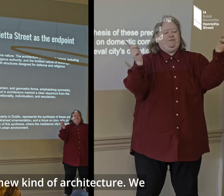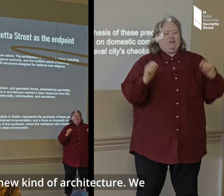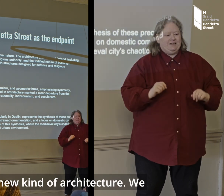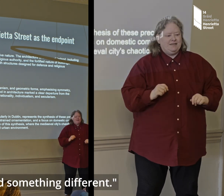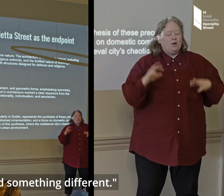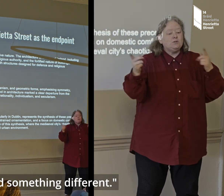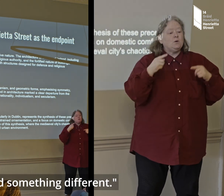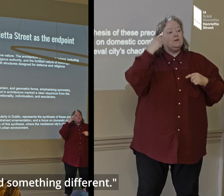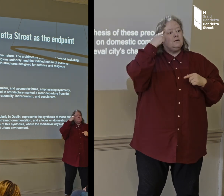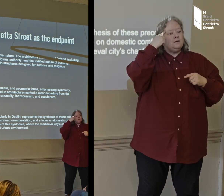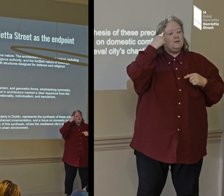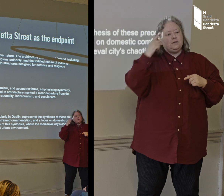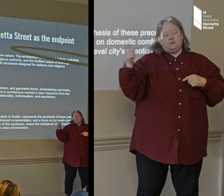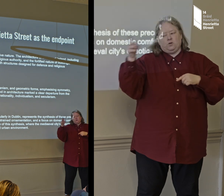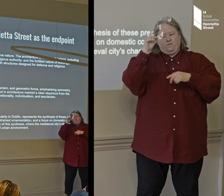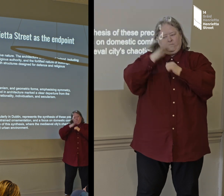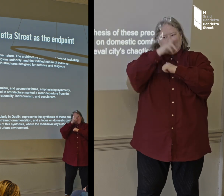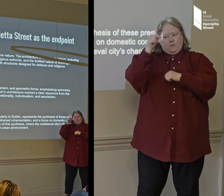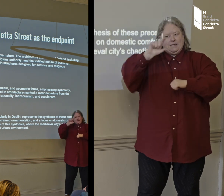architecture. We need something different.